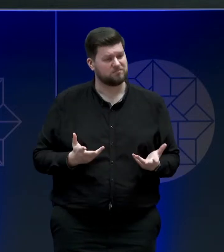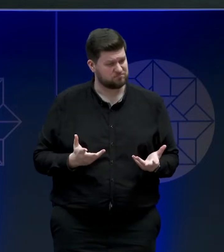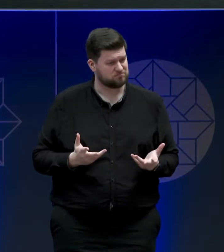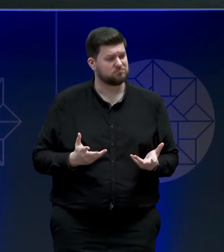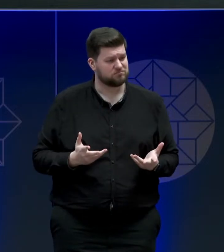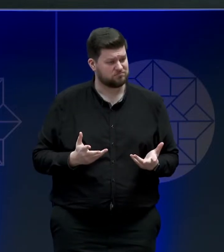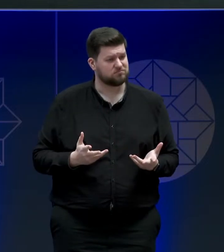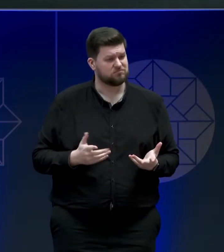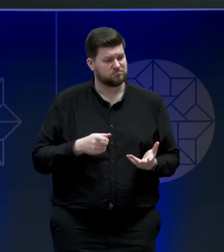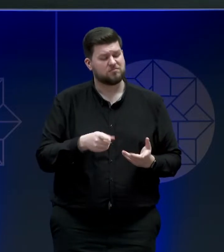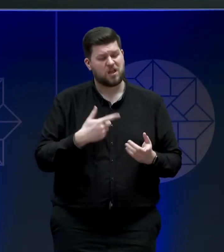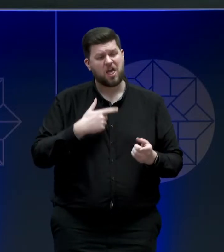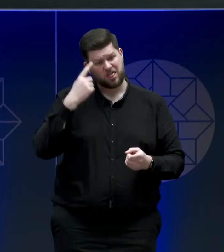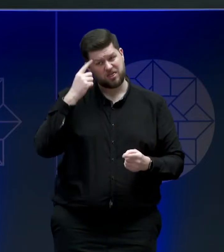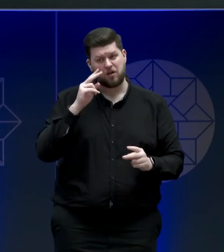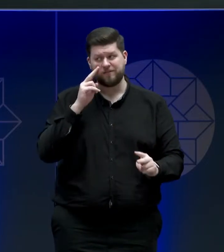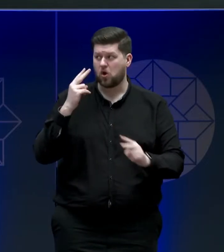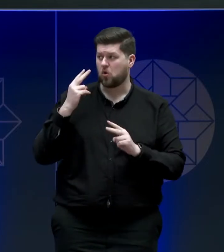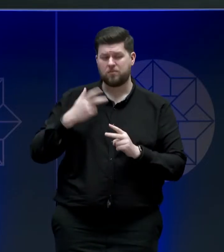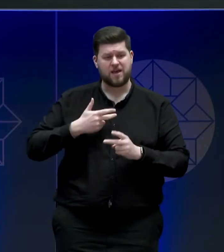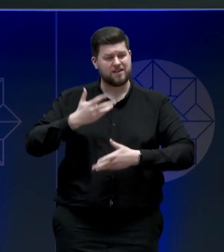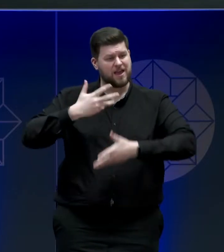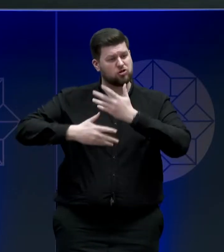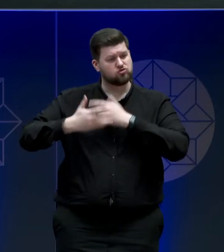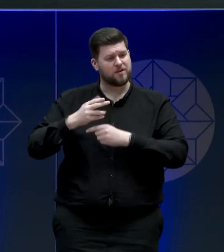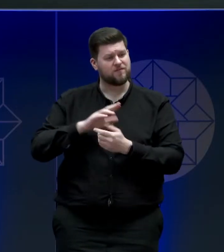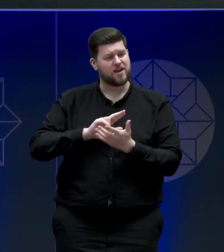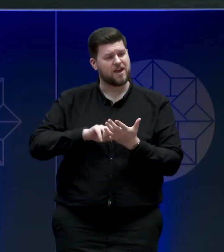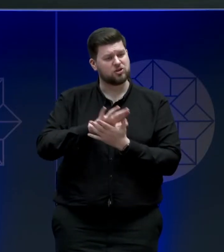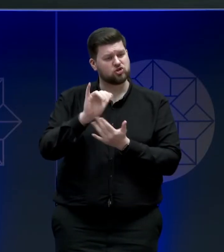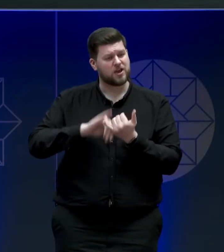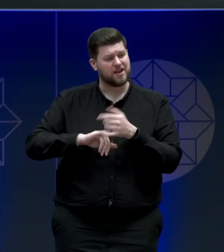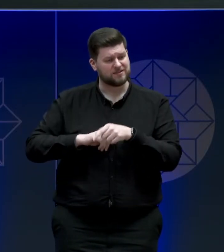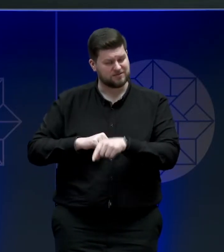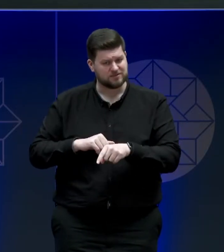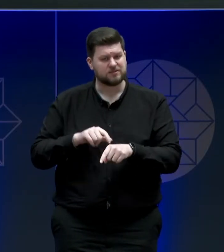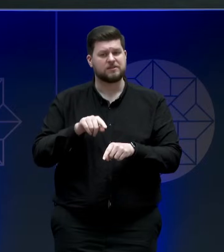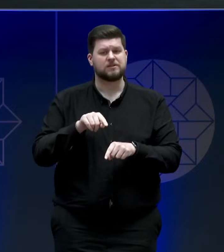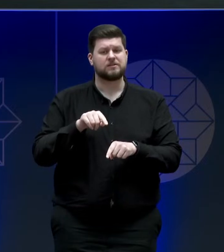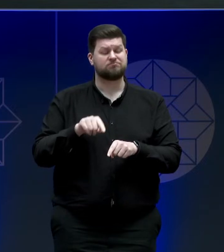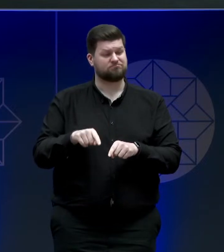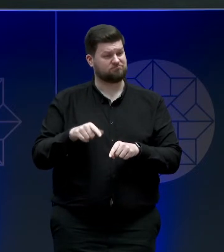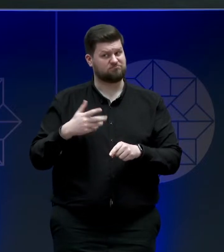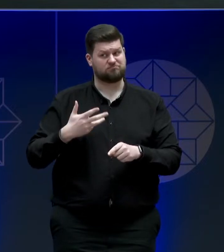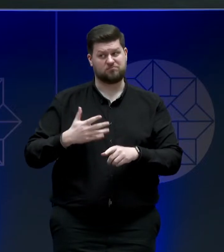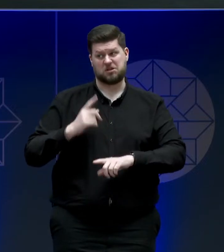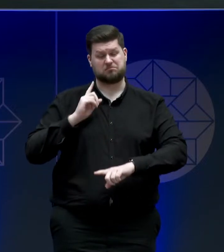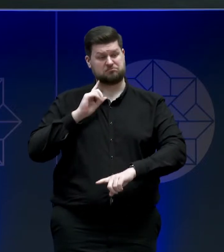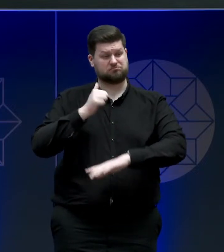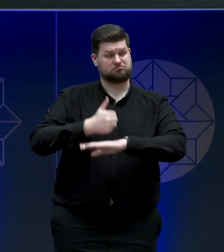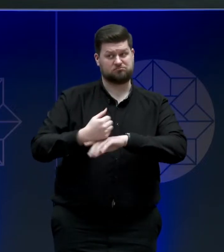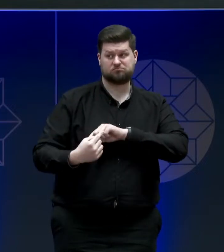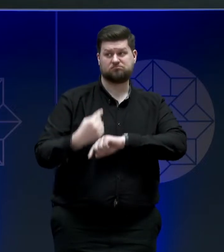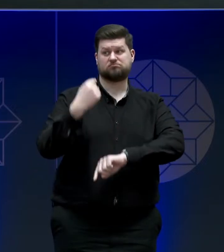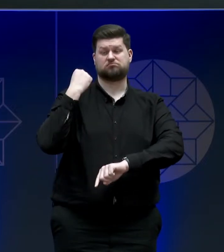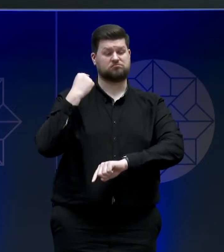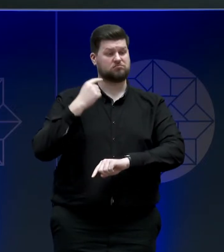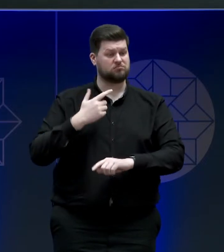if you look at the history of the National Health Service, the National Health Service that was created in its